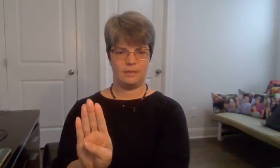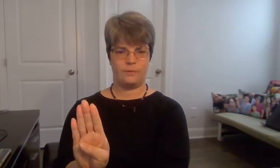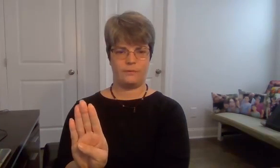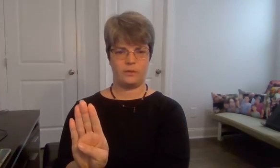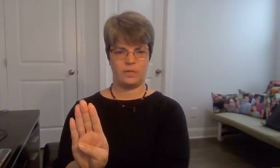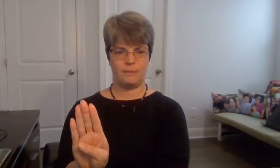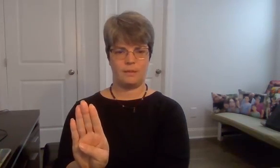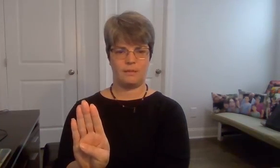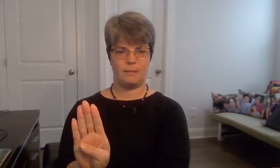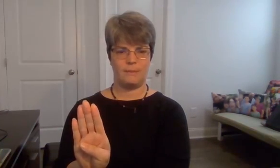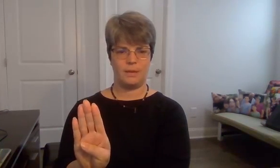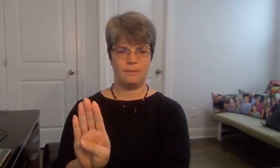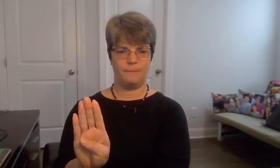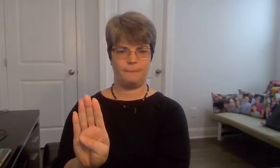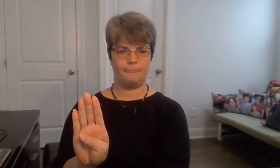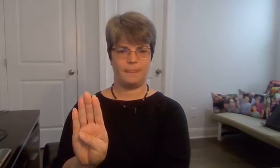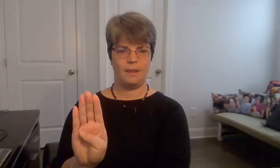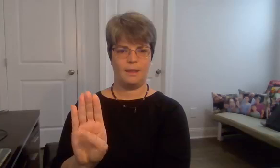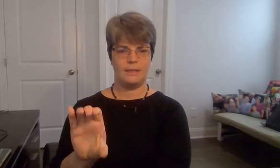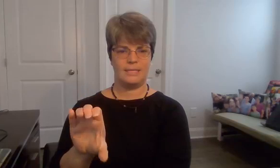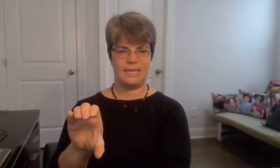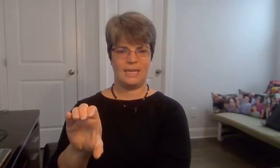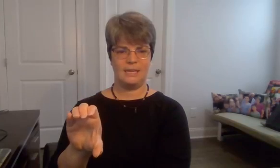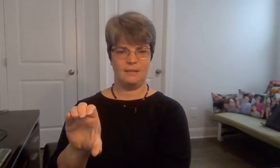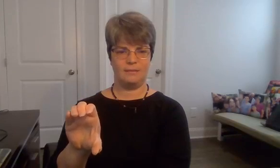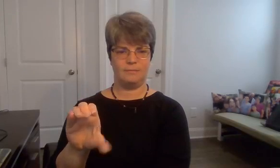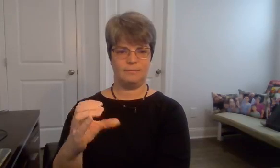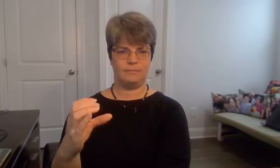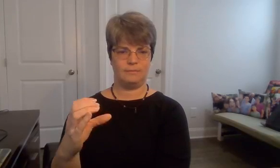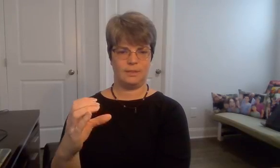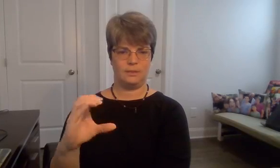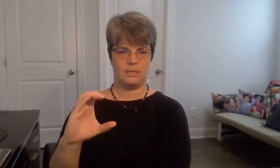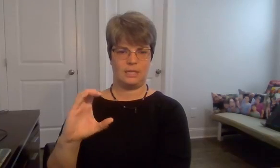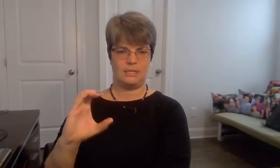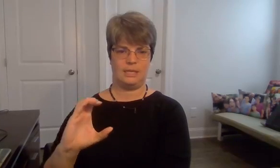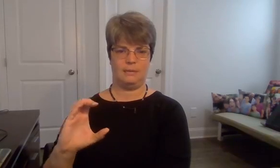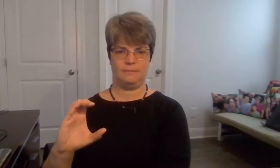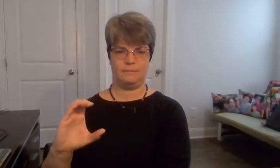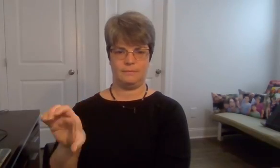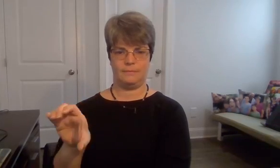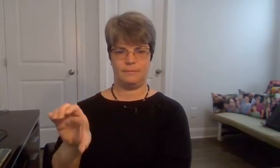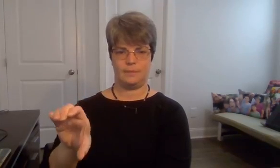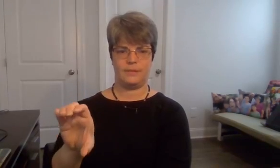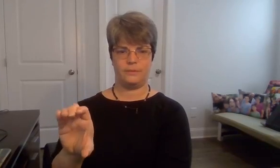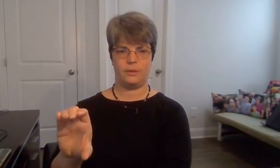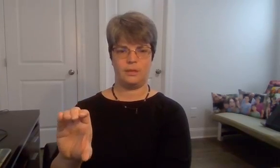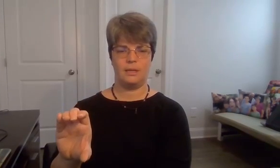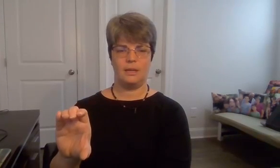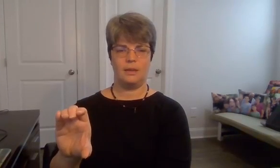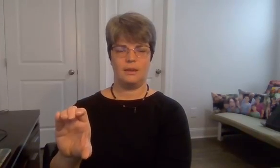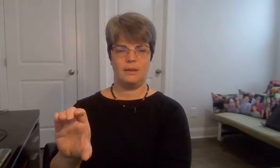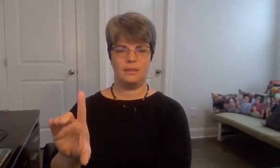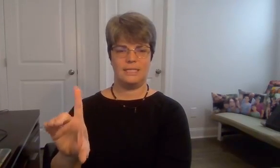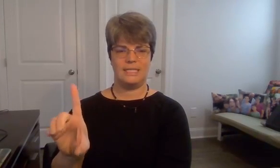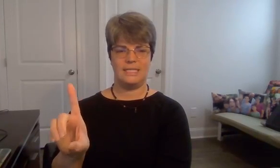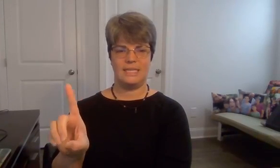4 fingers up and the thumb in the middle. C looks like a C. Let's face forward.